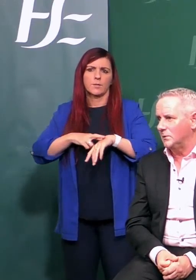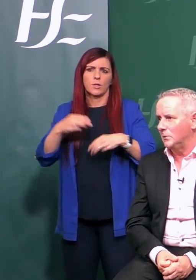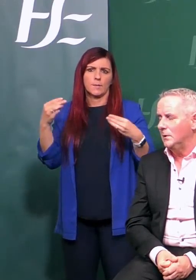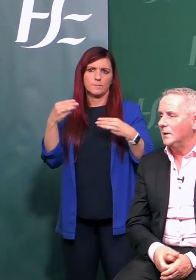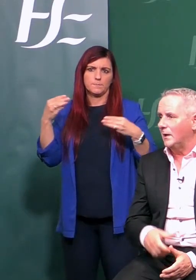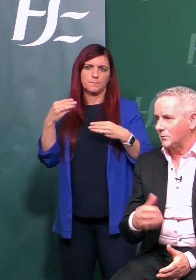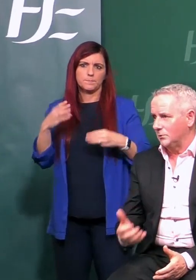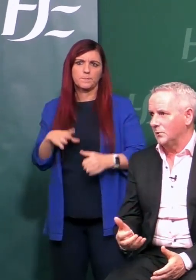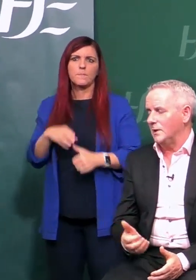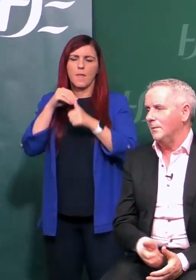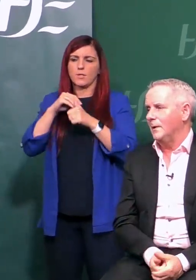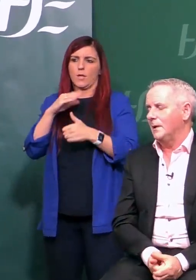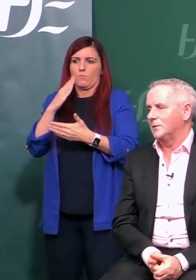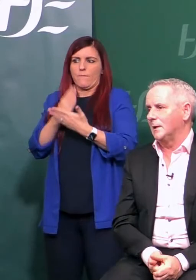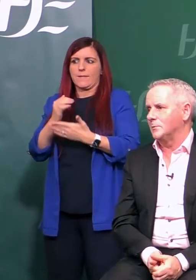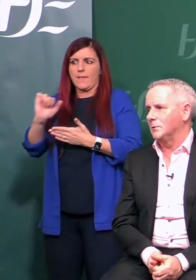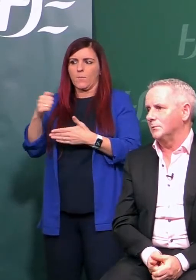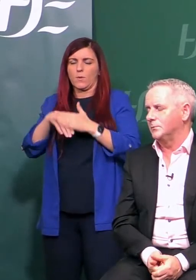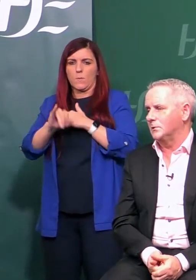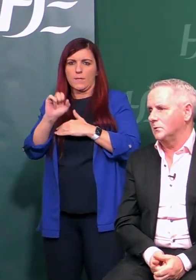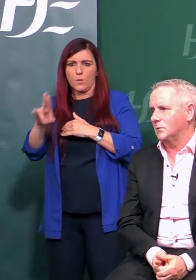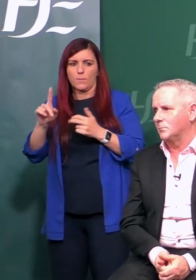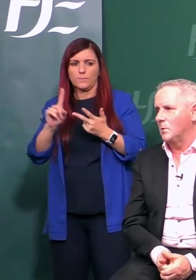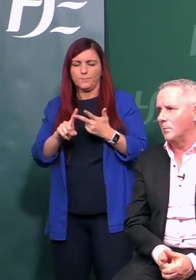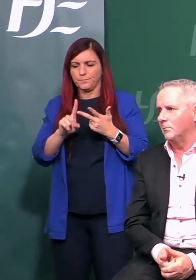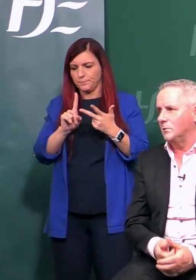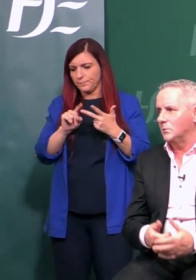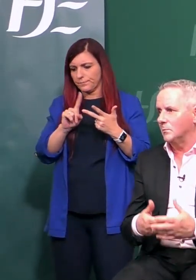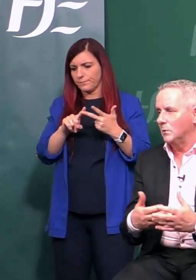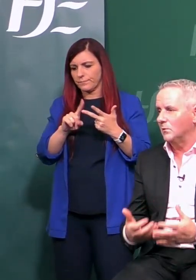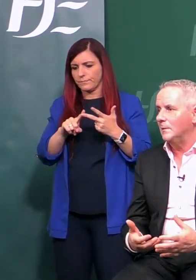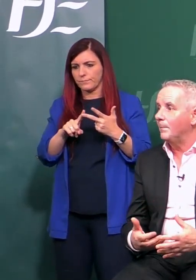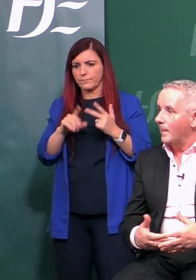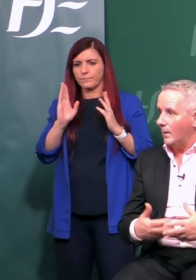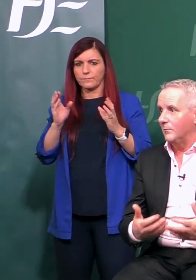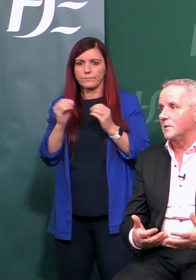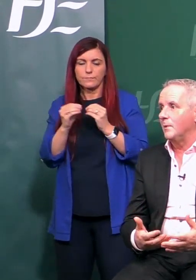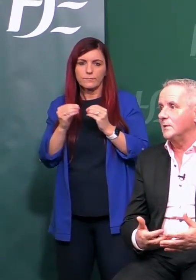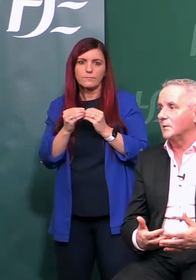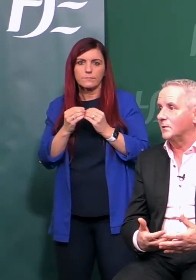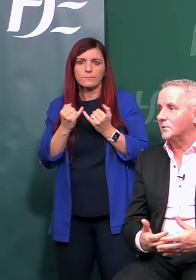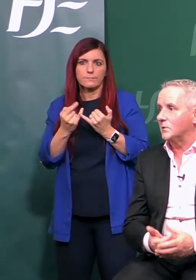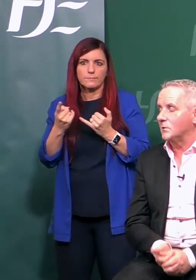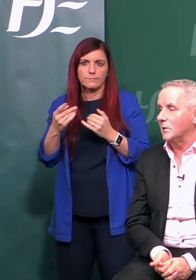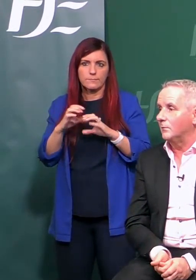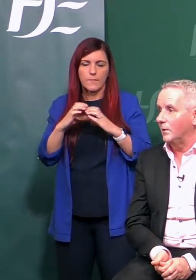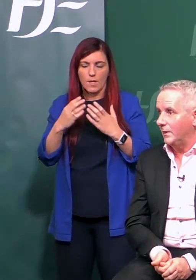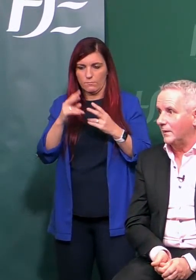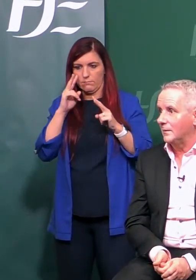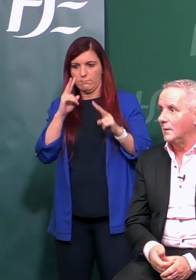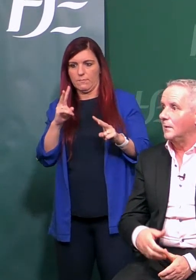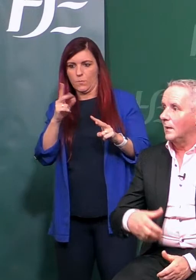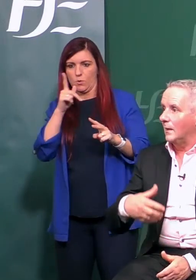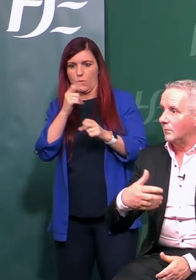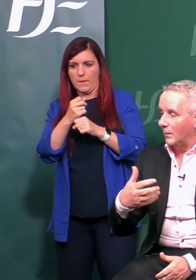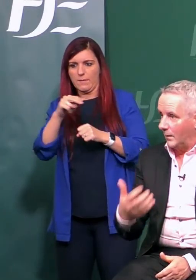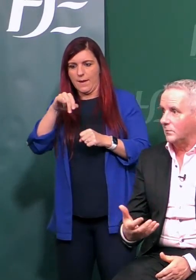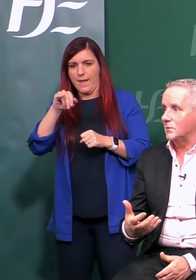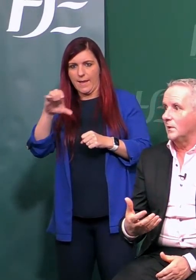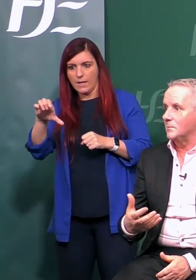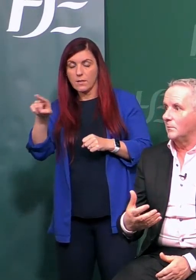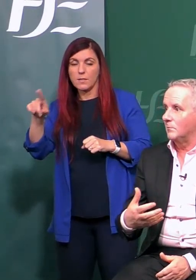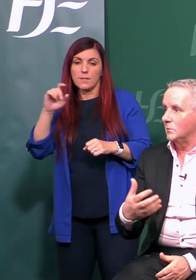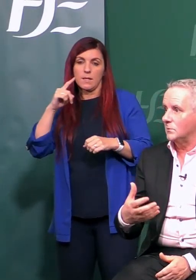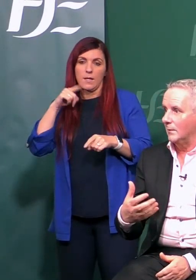to ICU. And thirdly, in terms of what you just spoke about, reduced immunity, obviously based on the decisions of NIAC, there